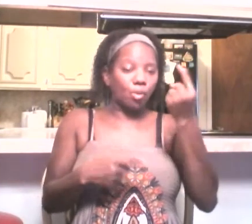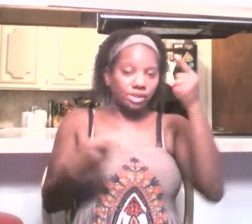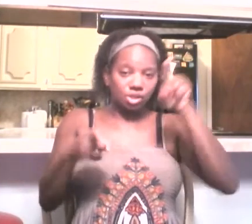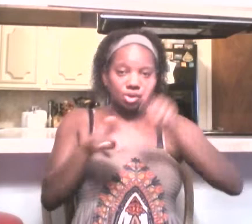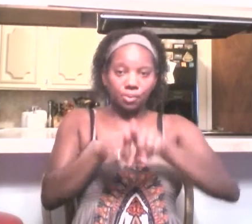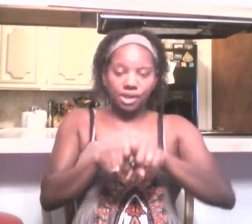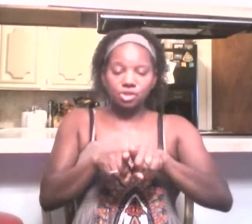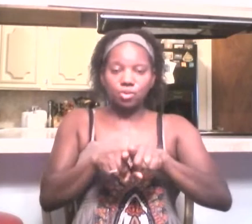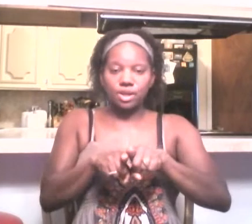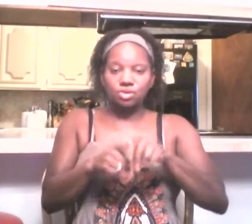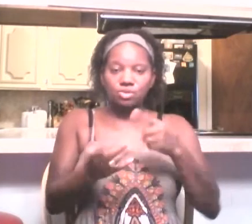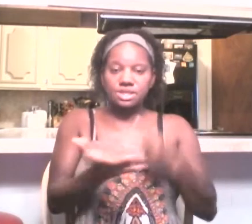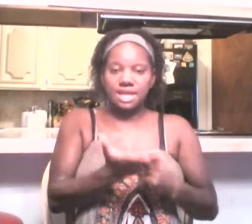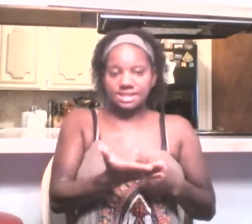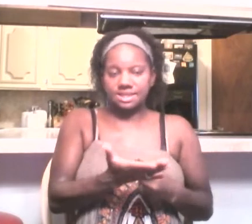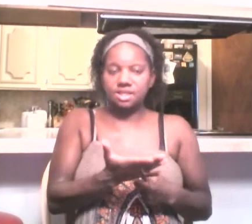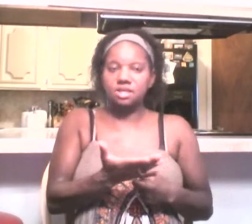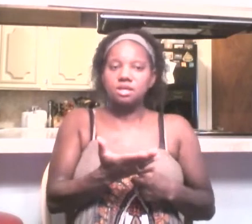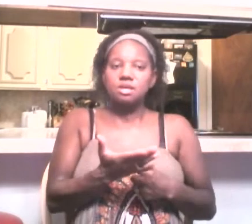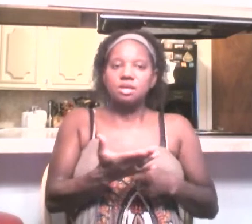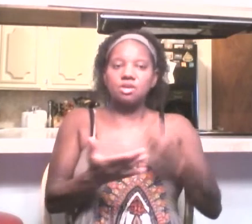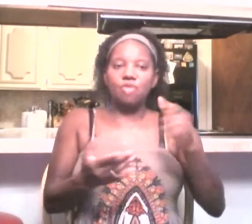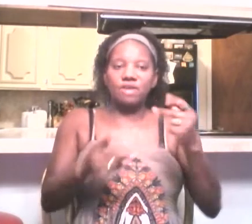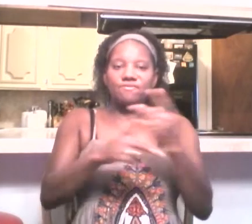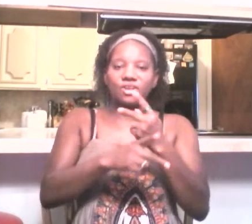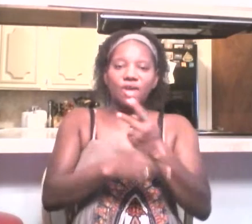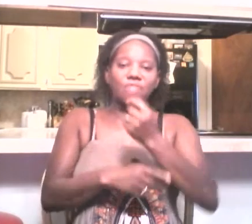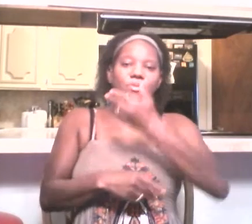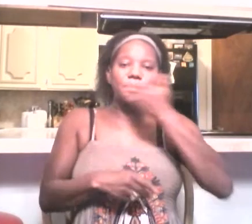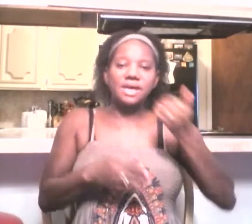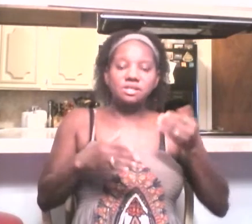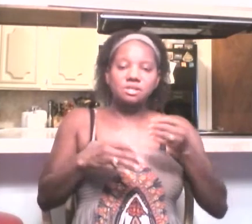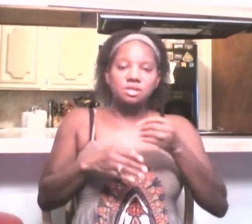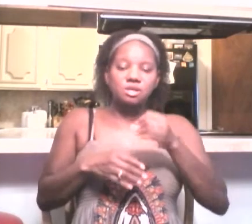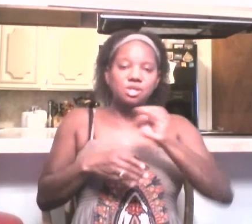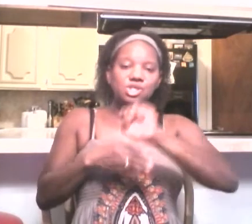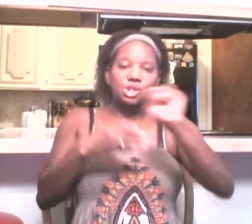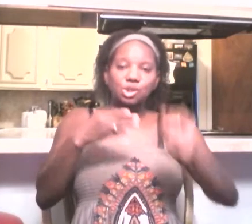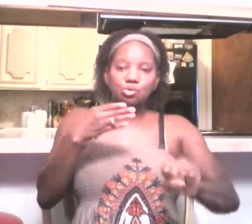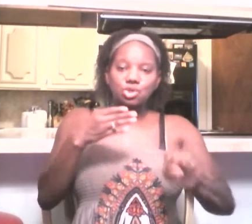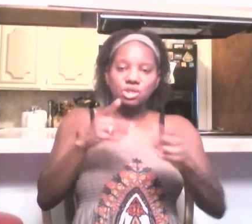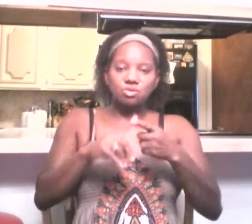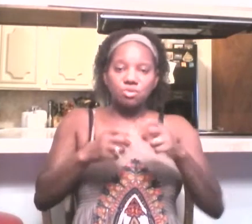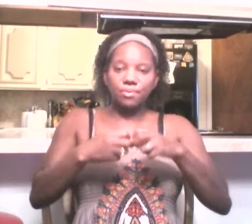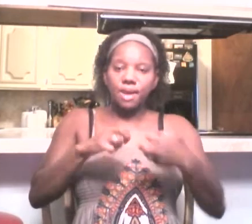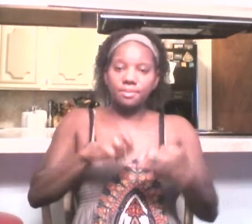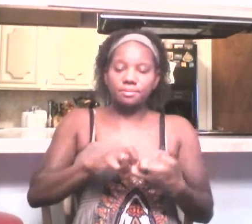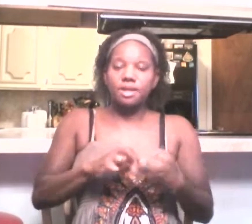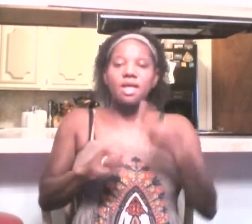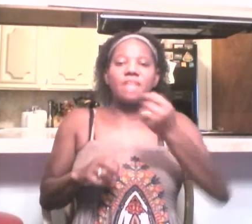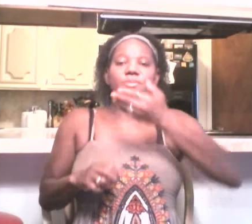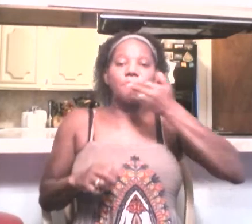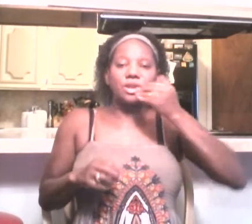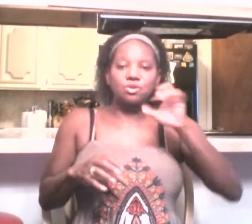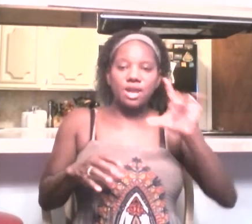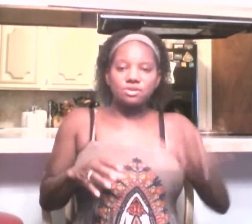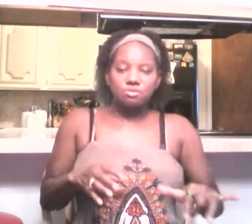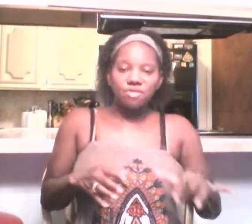always agree to it, you discuss it, and you try to figure out the best solution to the problem. And the better you guys do